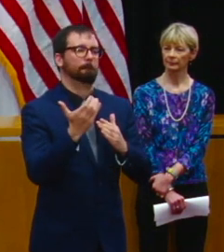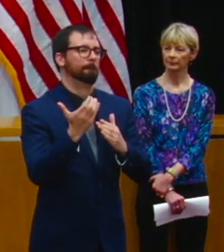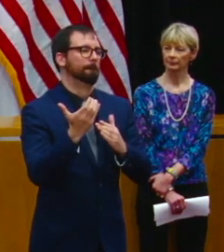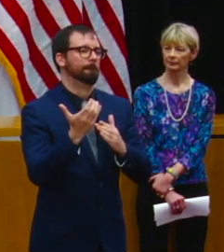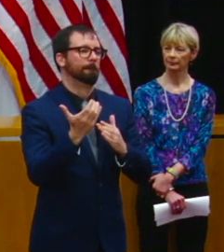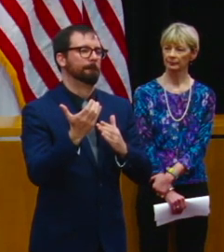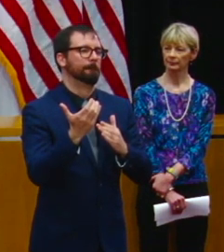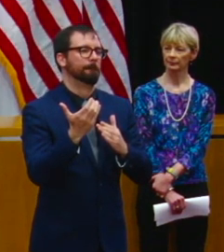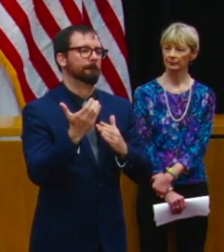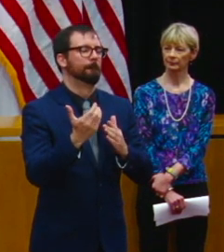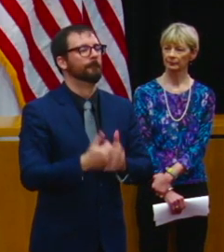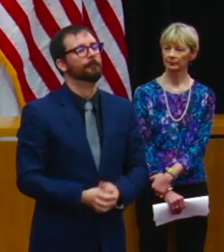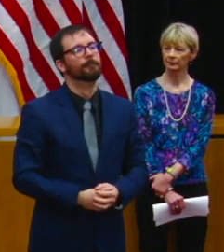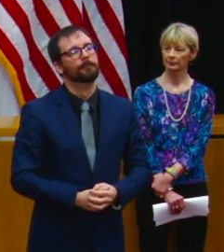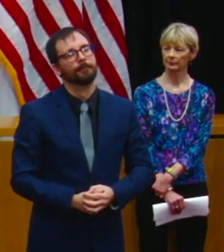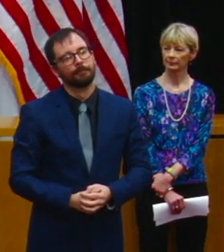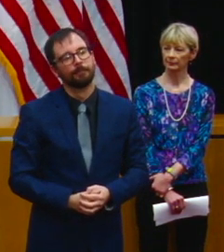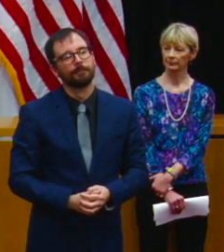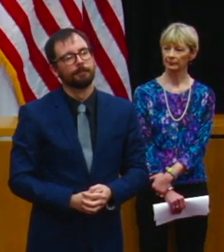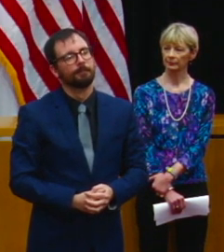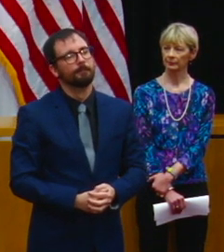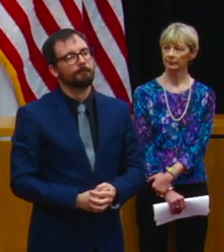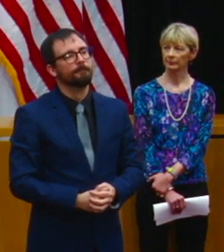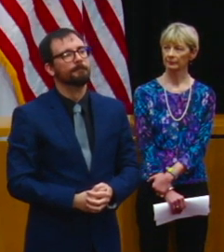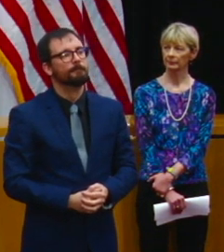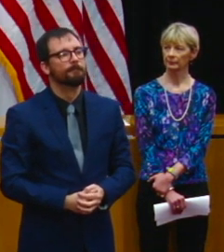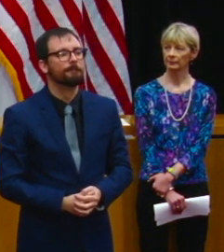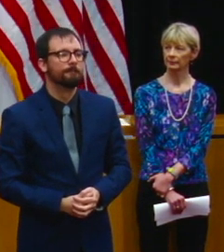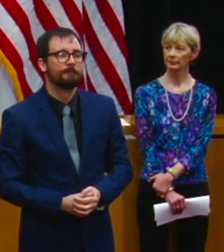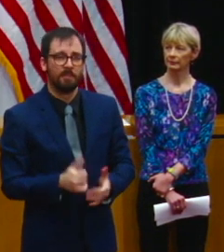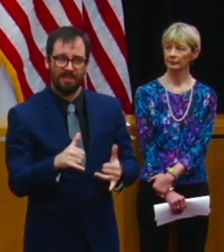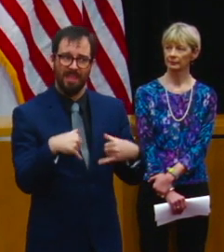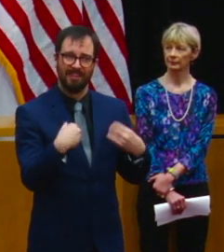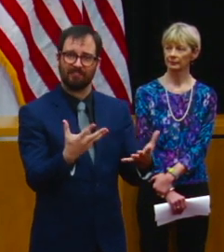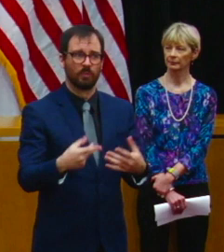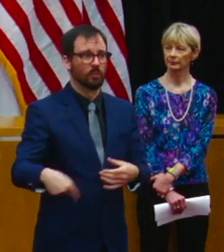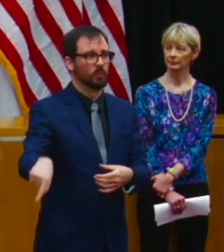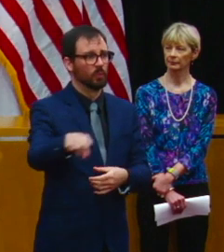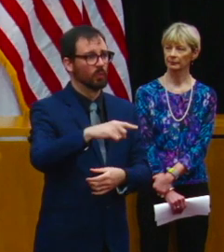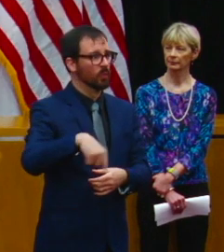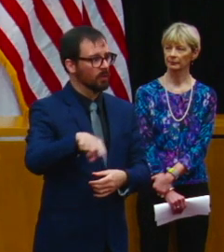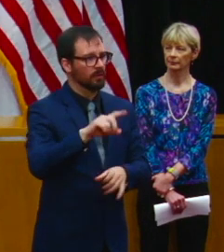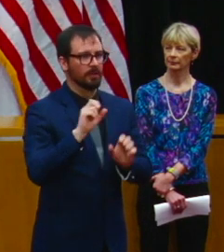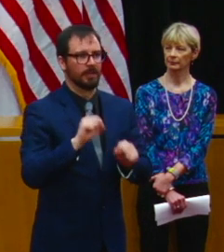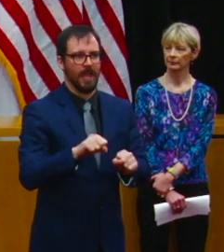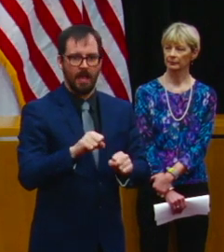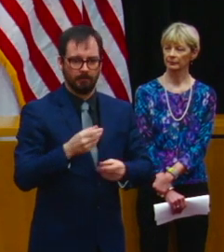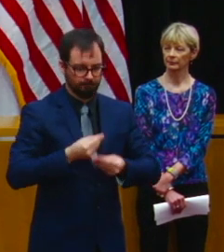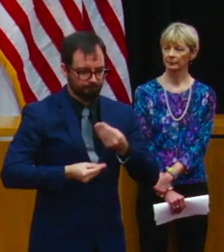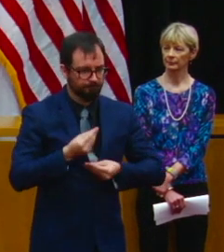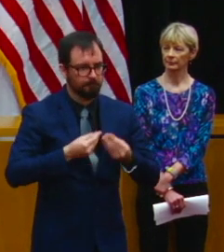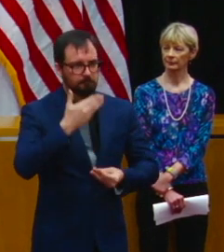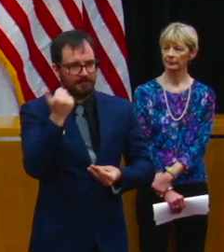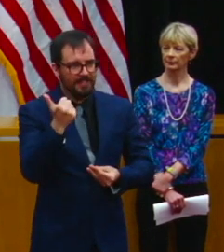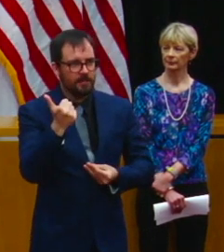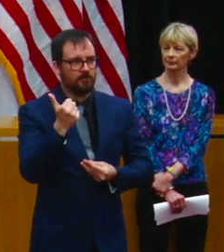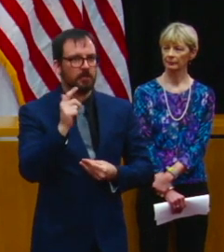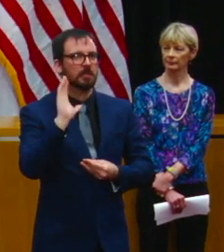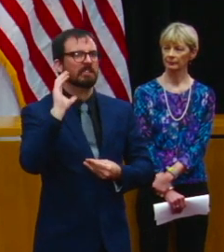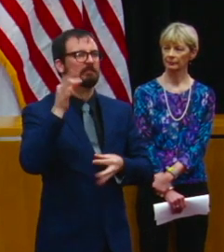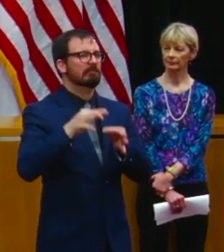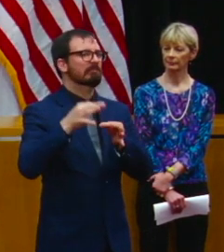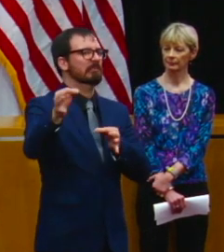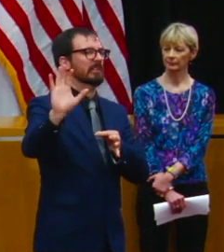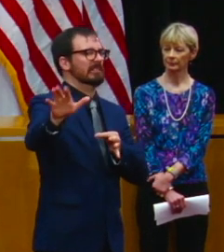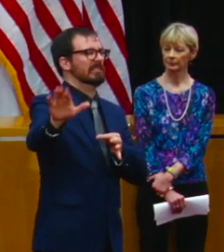additional time to file their returns in a way that protects the Commonwealth's strong fiscal footing. This change will provide the Commonwealth's